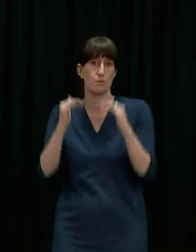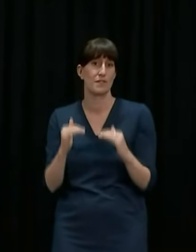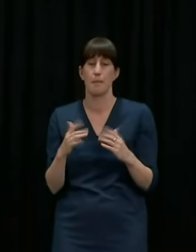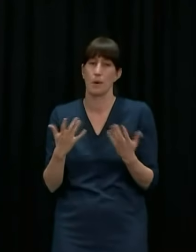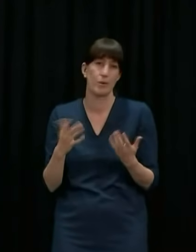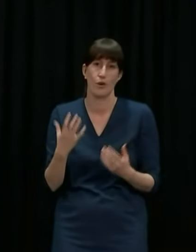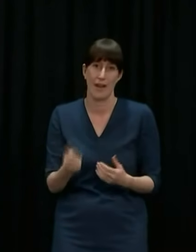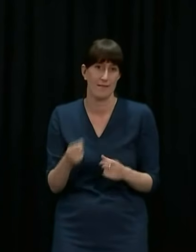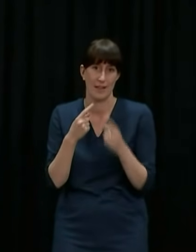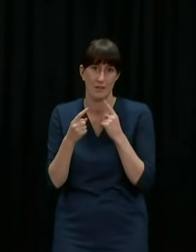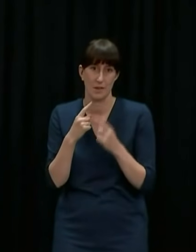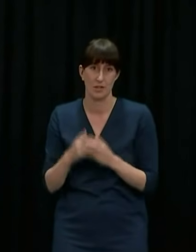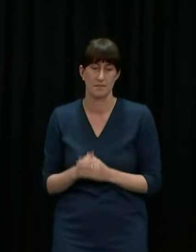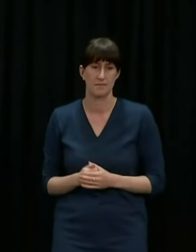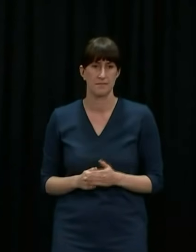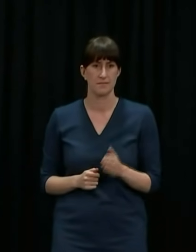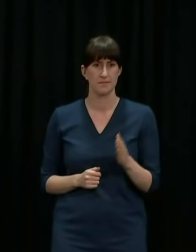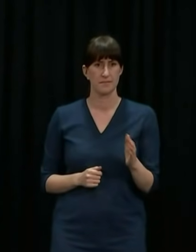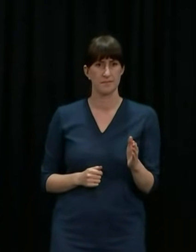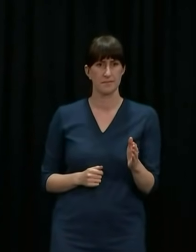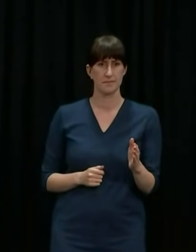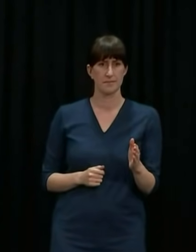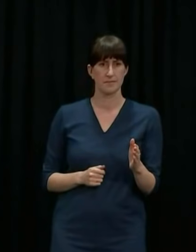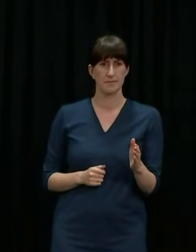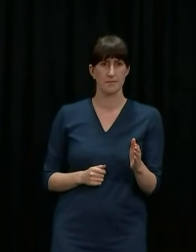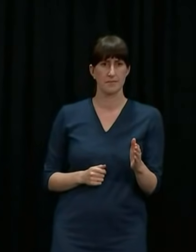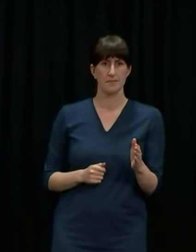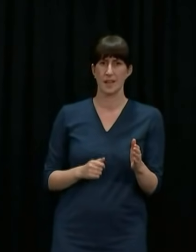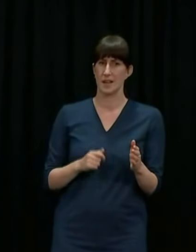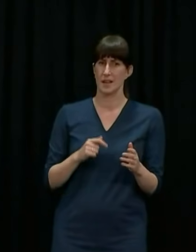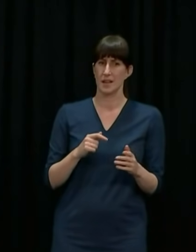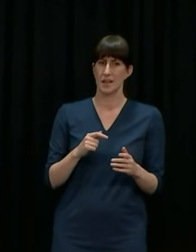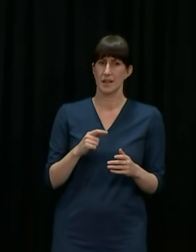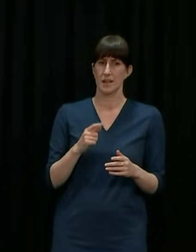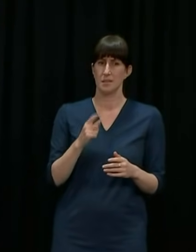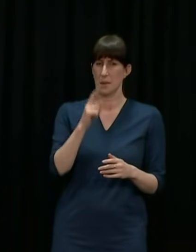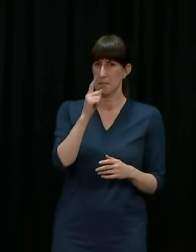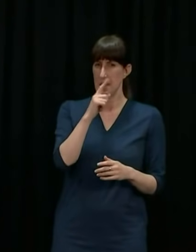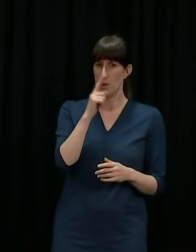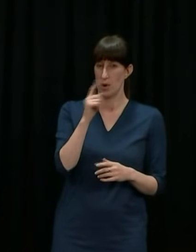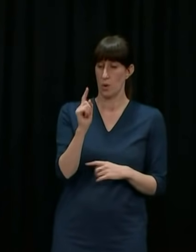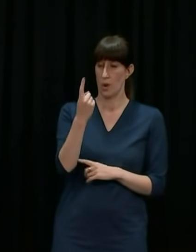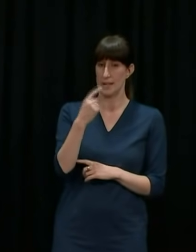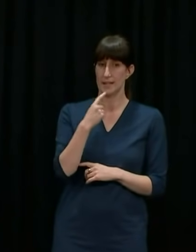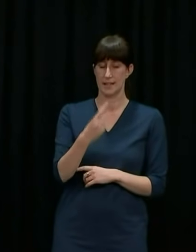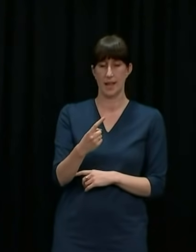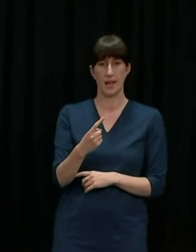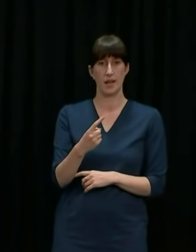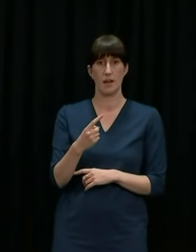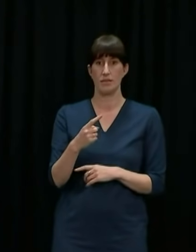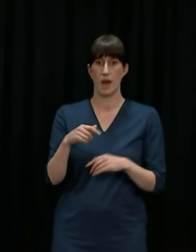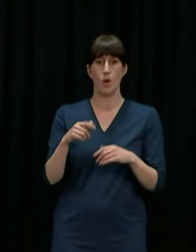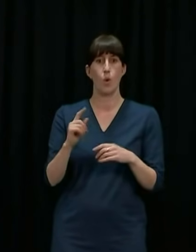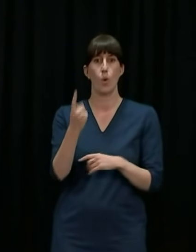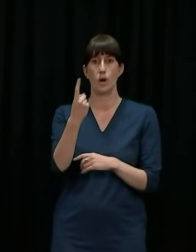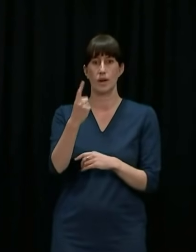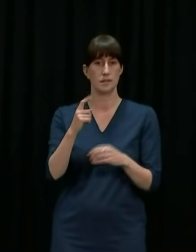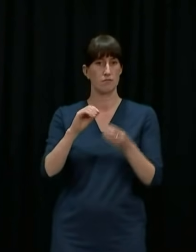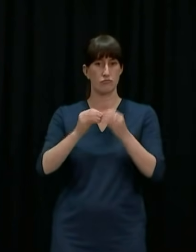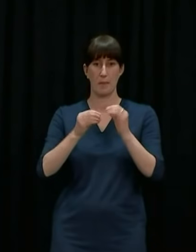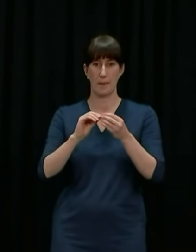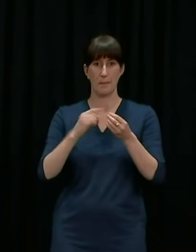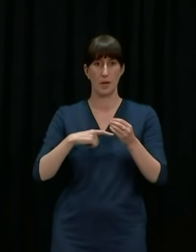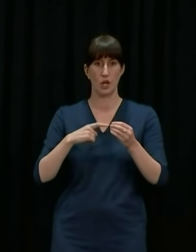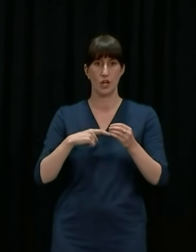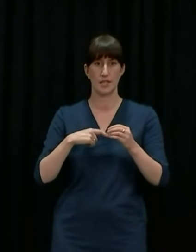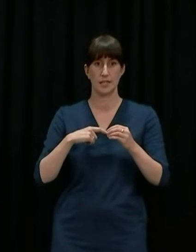Plank, Gorman, Jackson, among others, have all said that Auckland's boundary needs to be significantly tightened to stop cases spreading. Why are you dragging your heels on this?